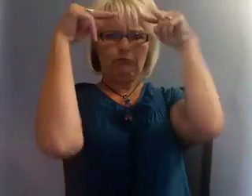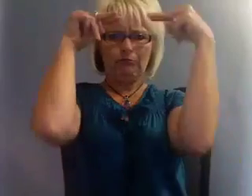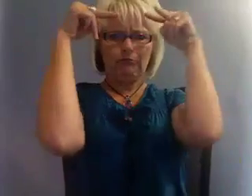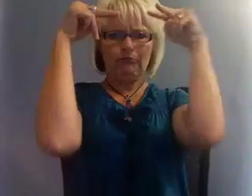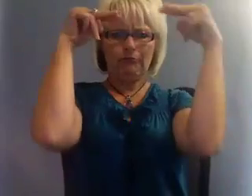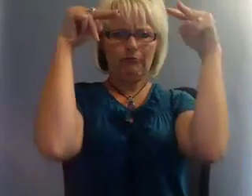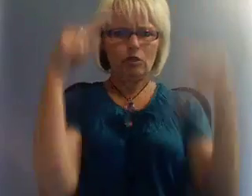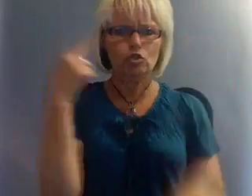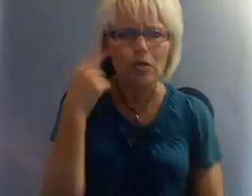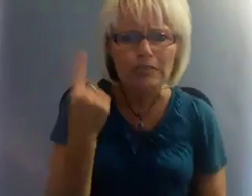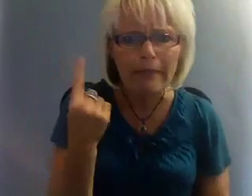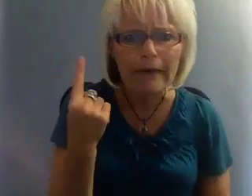His right brain goes, nope.